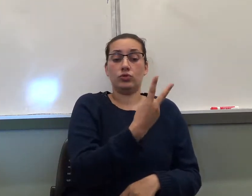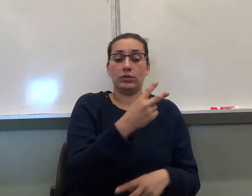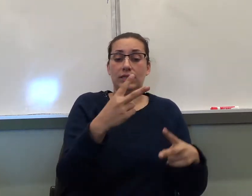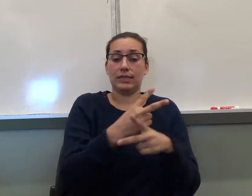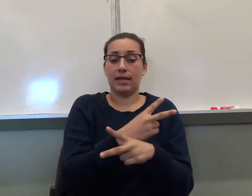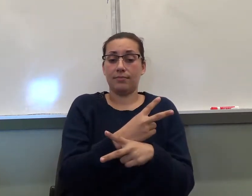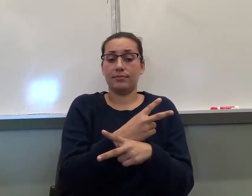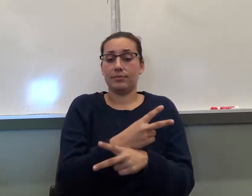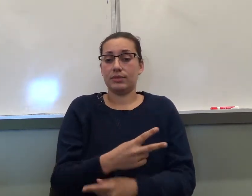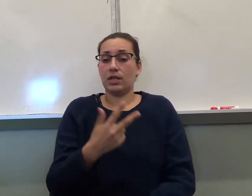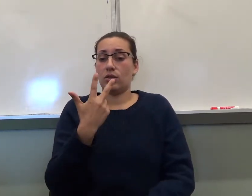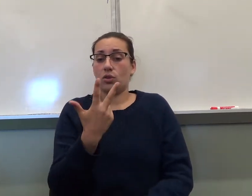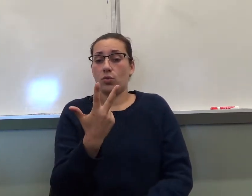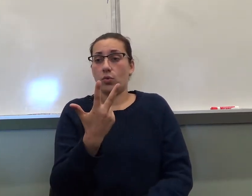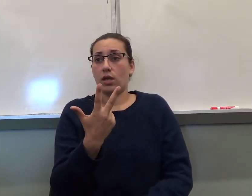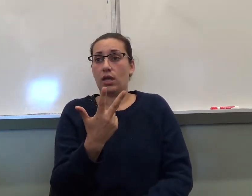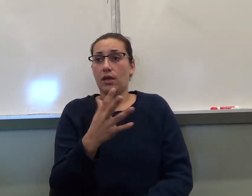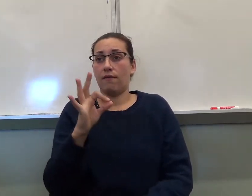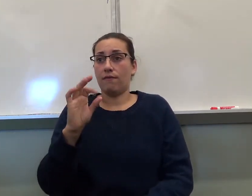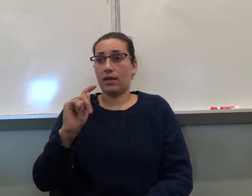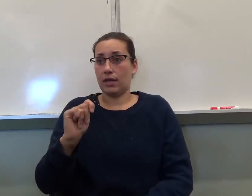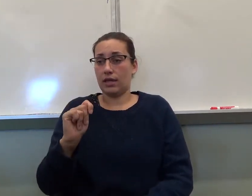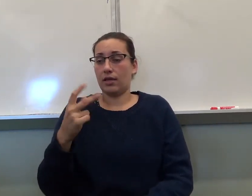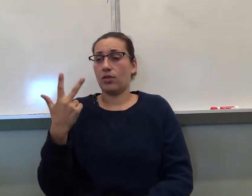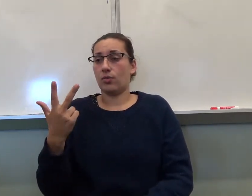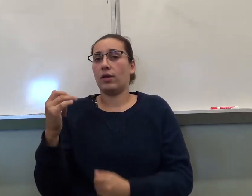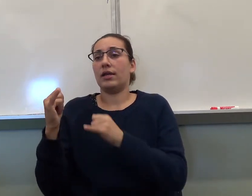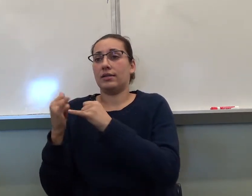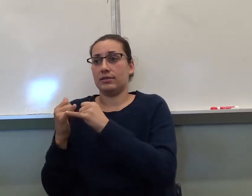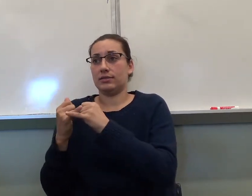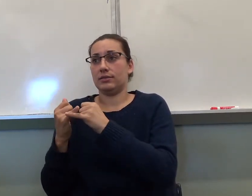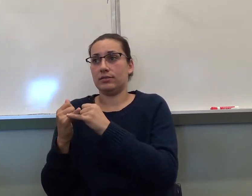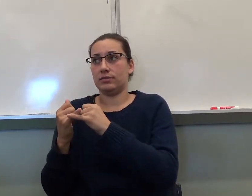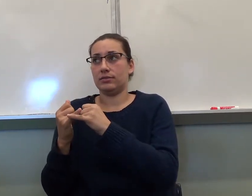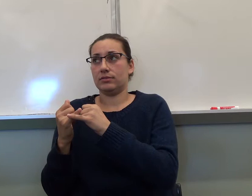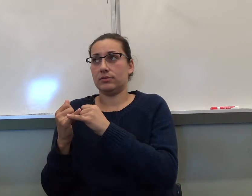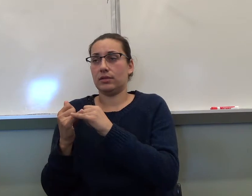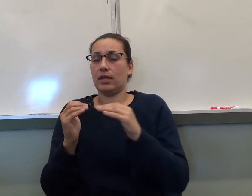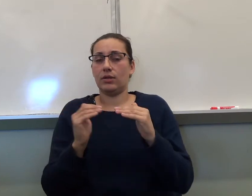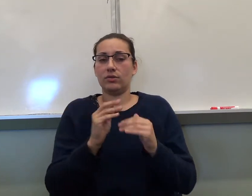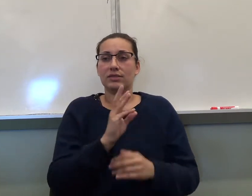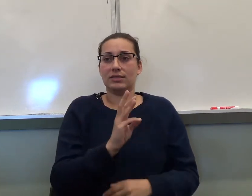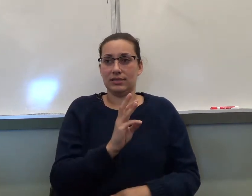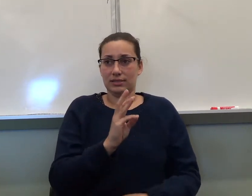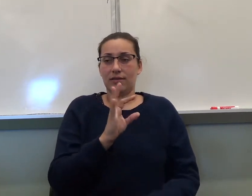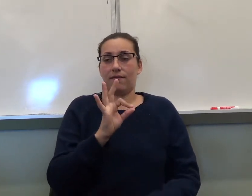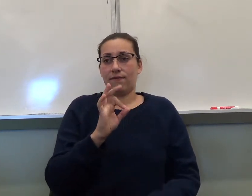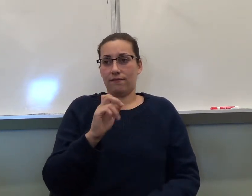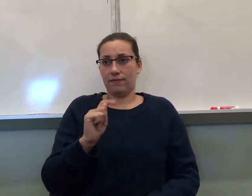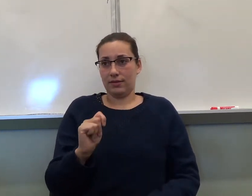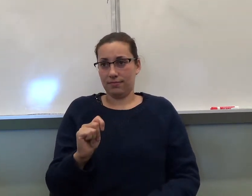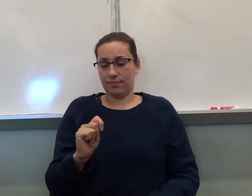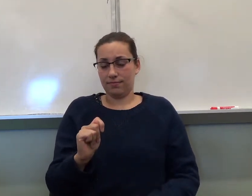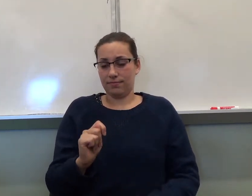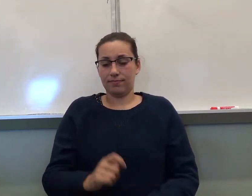inches, which is going to be 2 times 3 feet is 6 feet, and 2 times 3 inches is 6 inches.